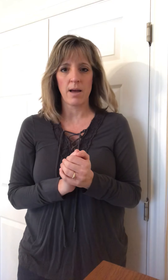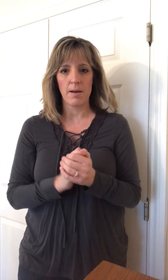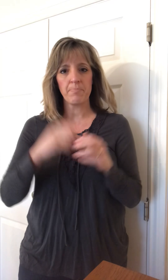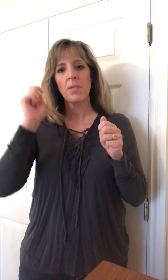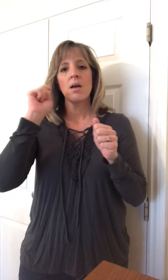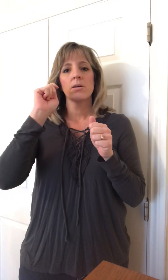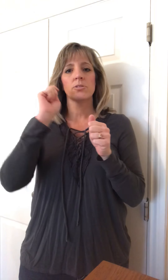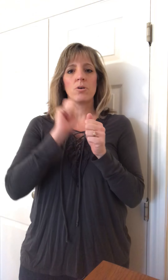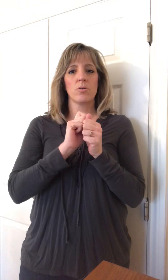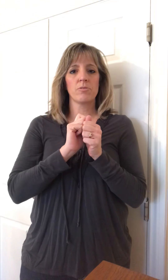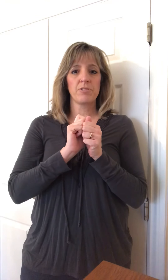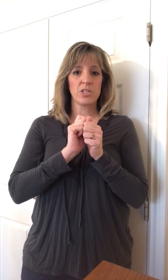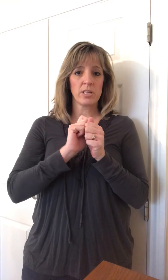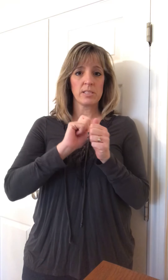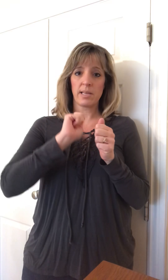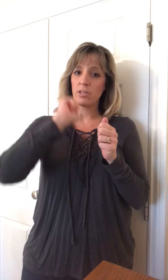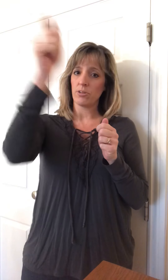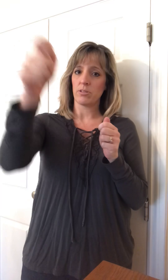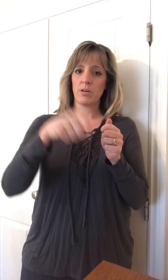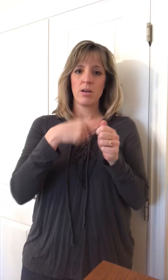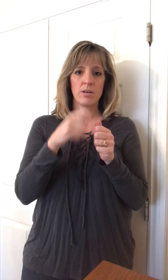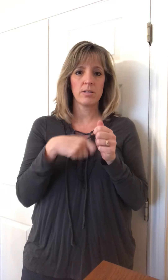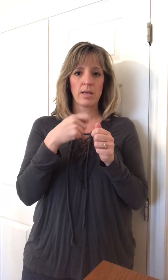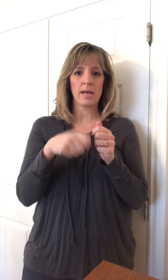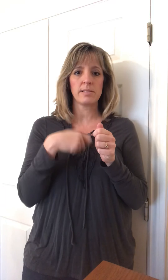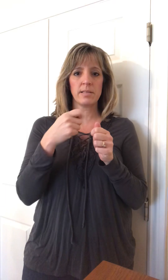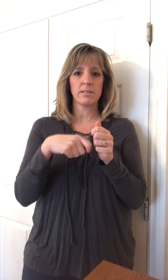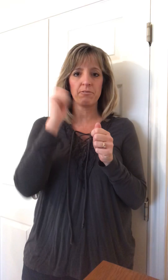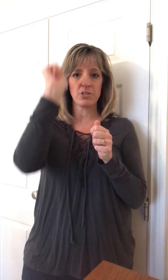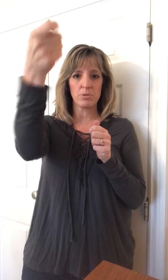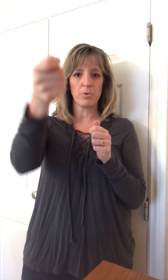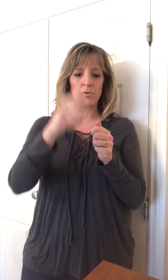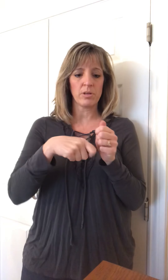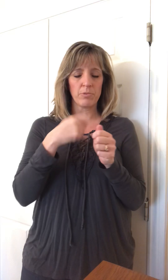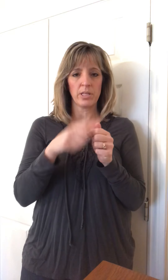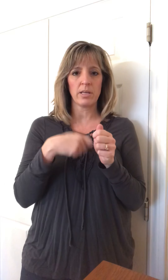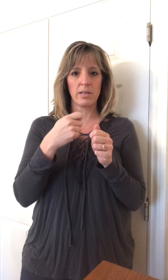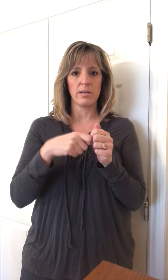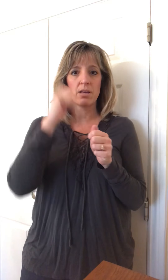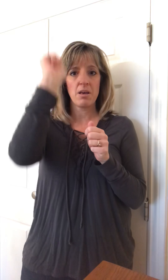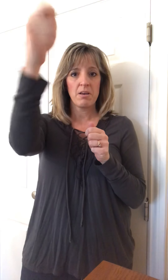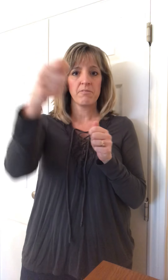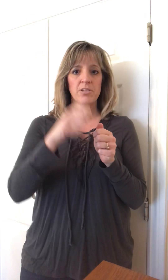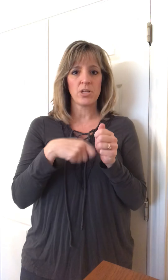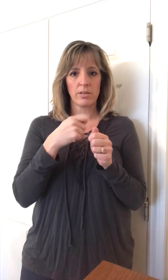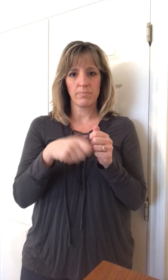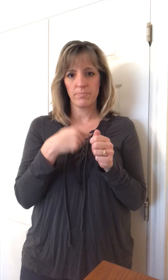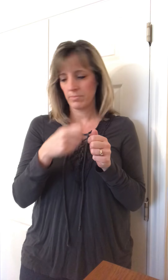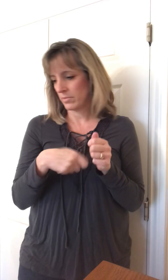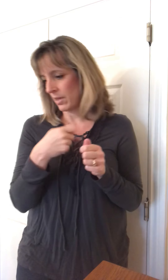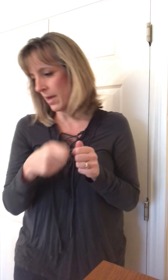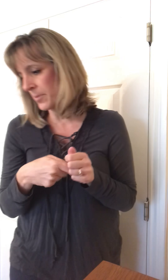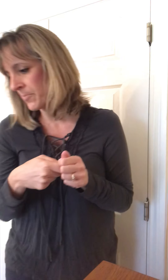time. So fishing is like you're casting the fishing pole and reeling it in. Fishing, okay?